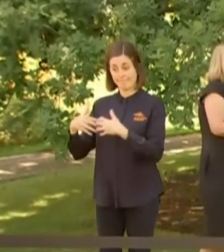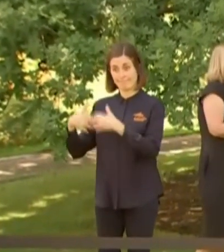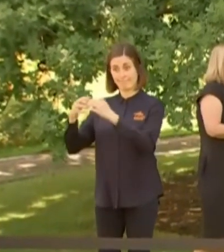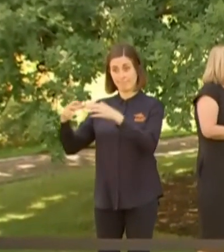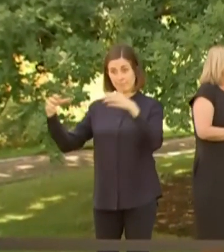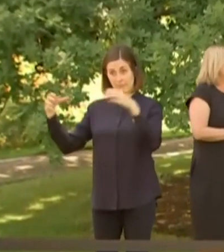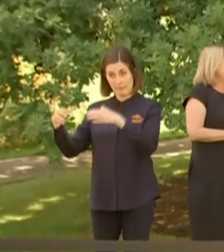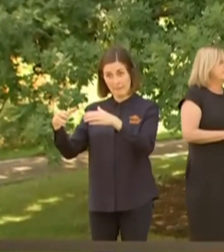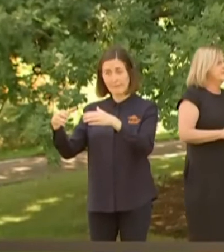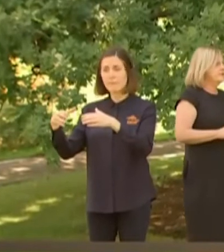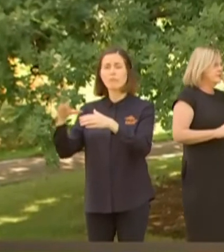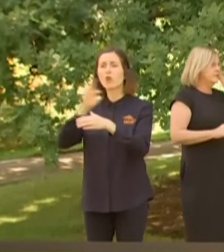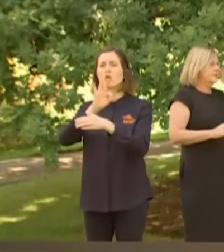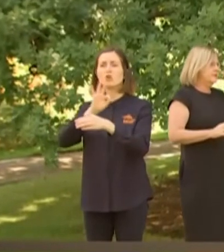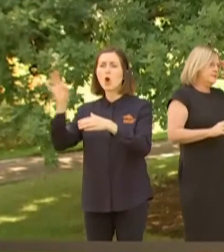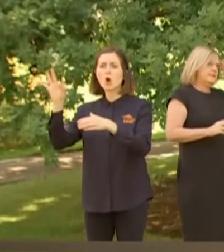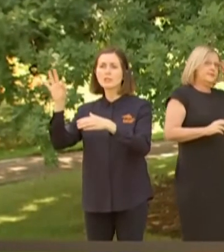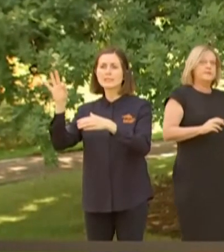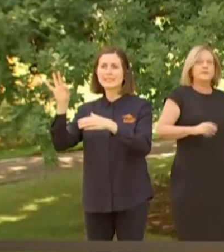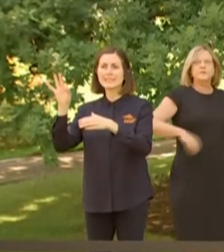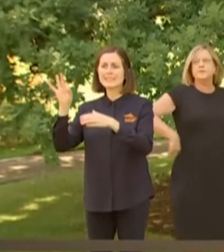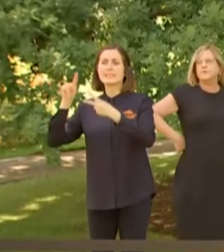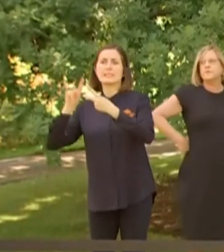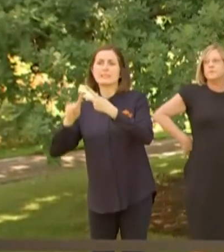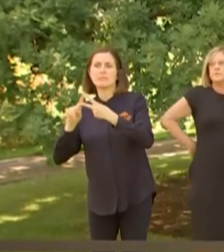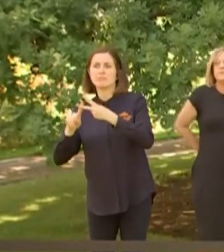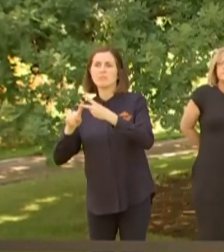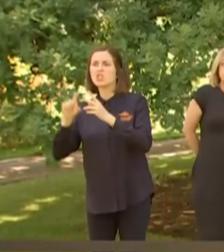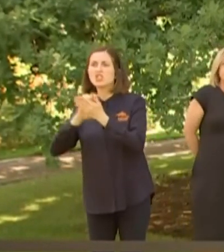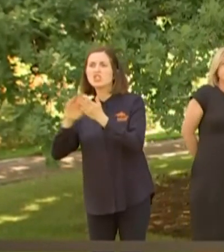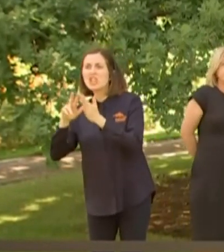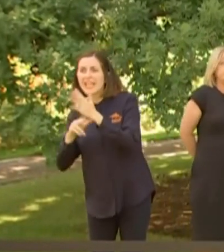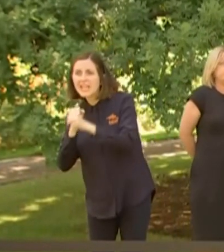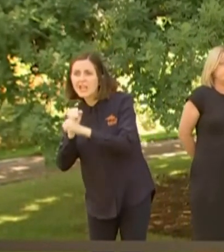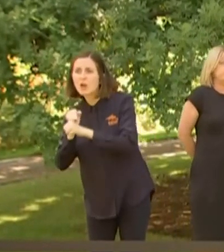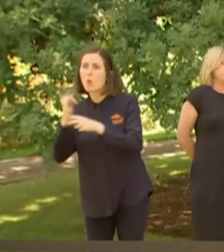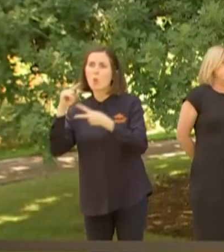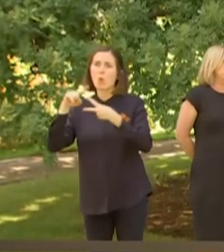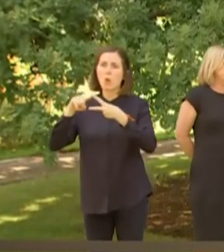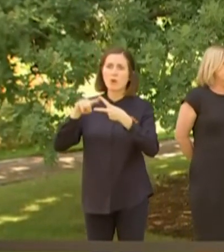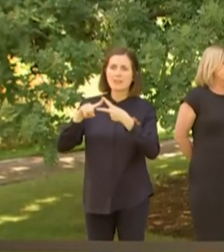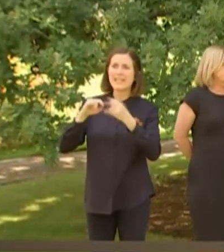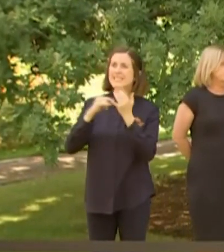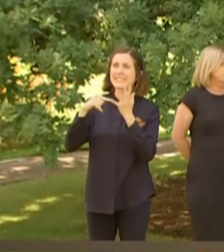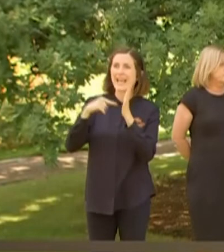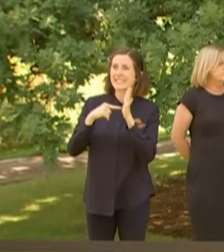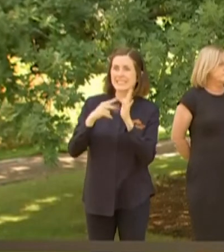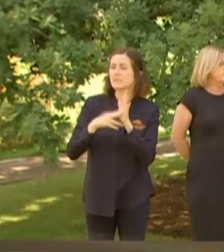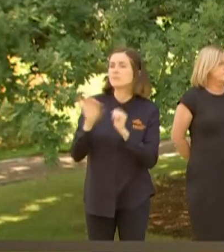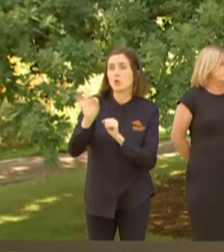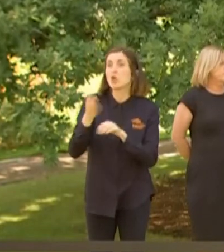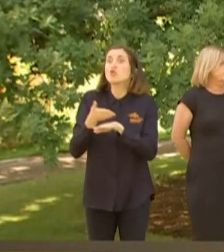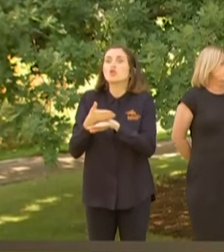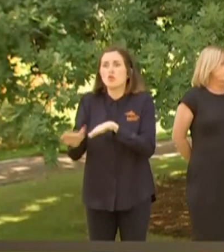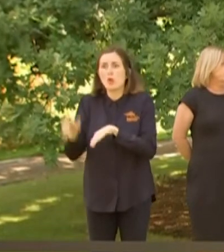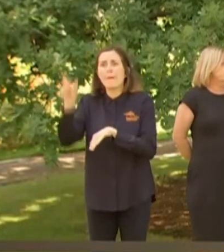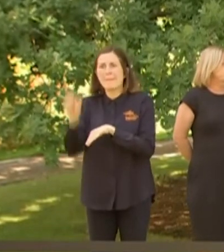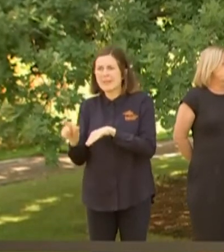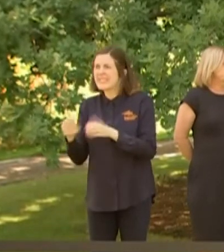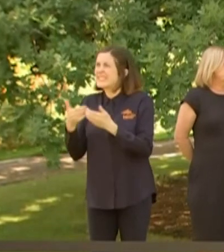one of the current Deputy Chief Health Officers. It's a brand new, specific, dedicated hotel quarantine, infection prevention